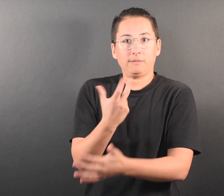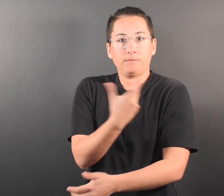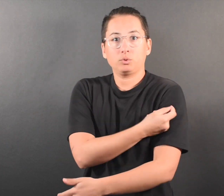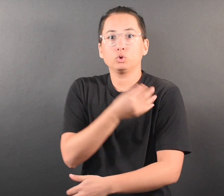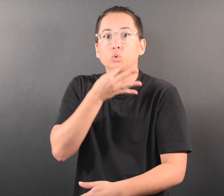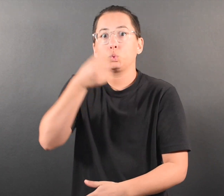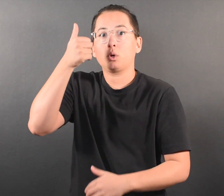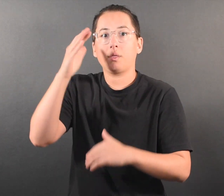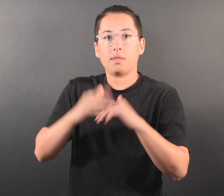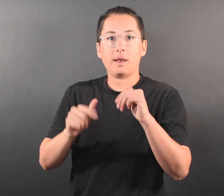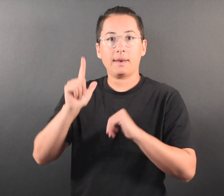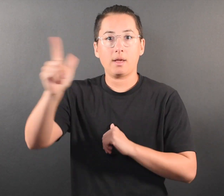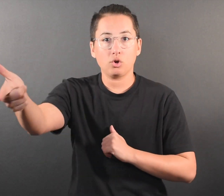than later.